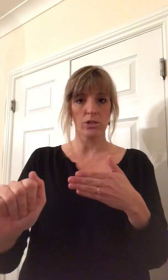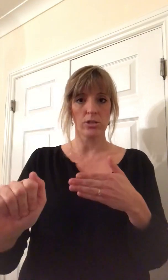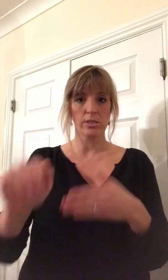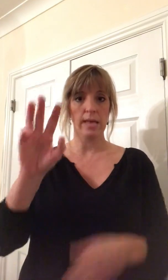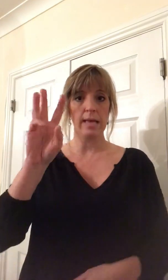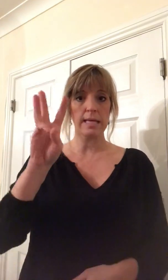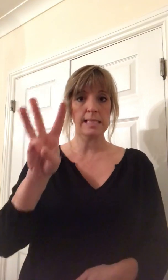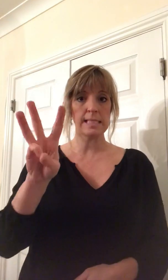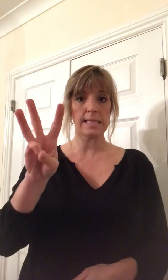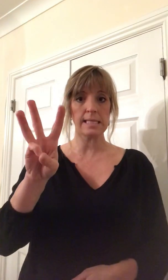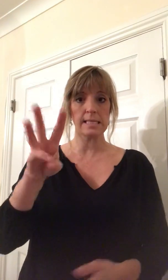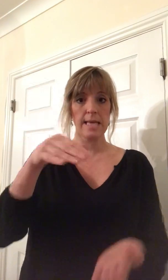$5,000, okay?